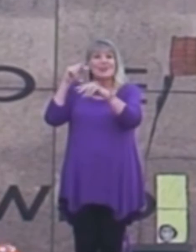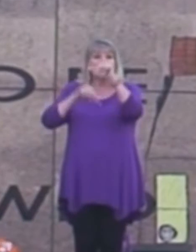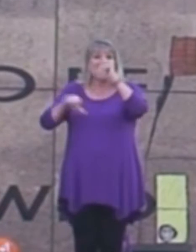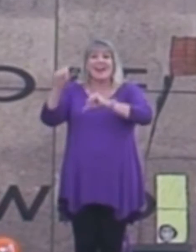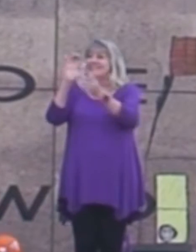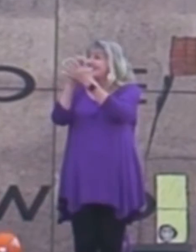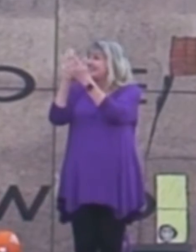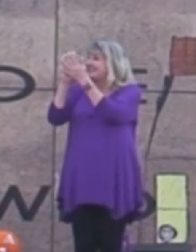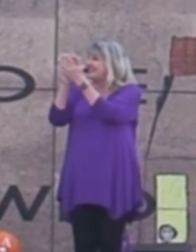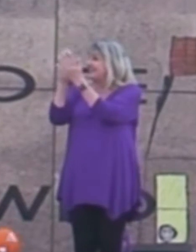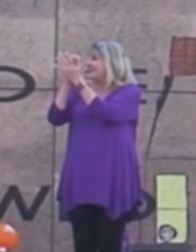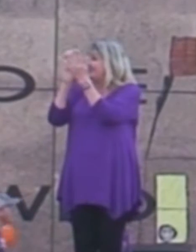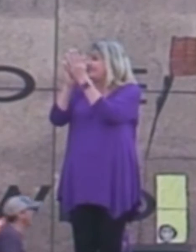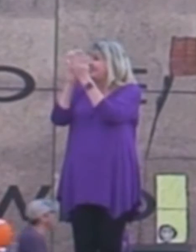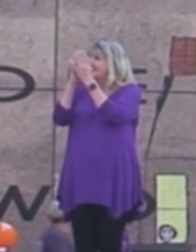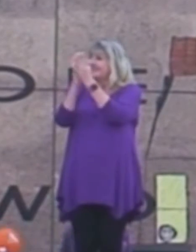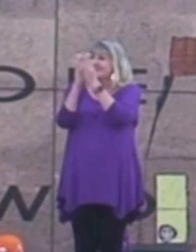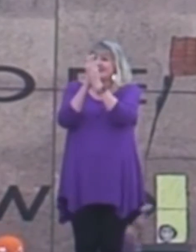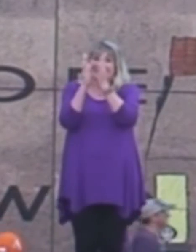Science,